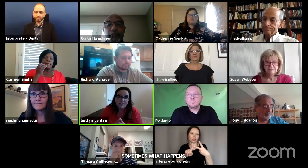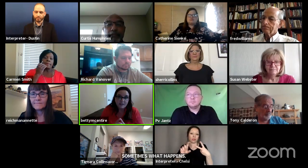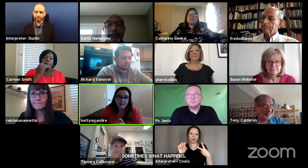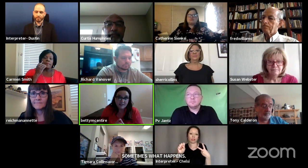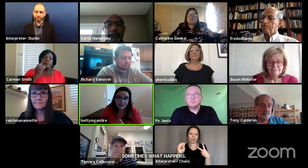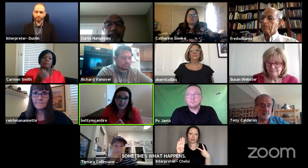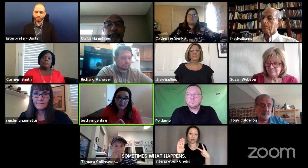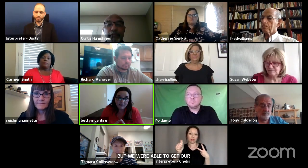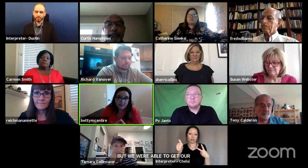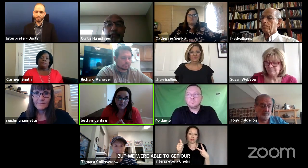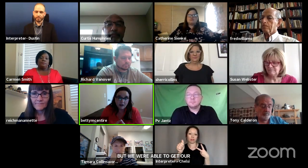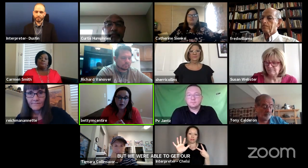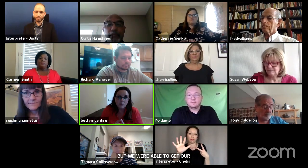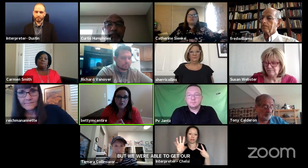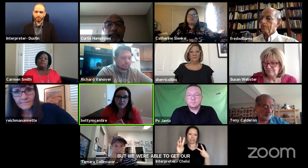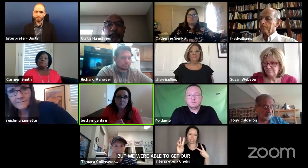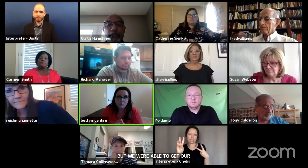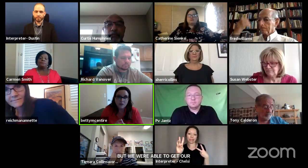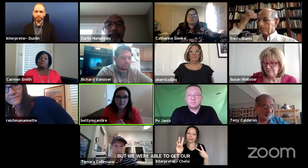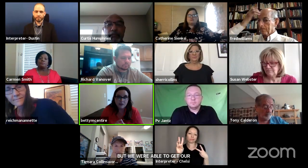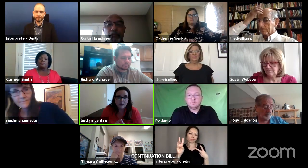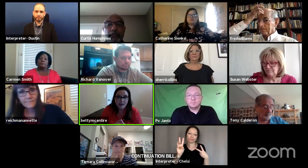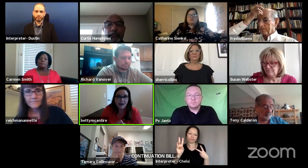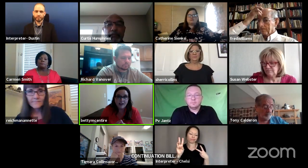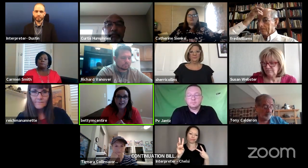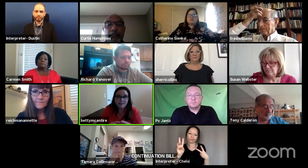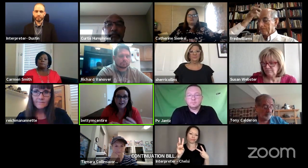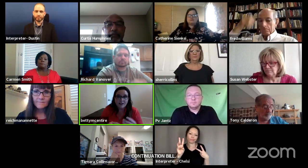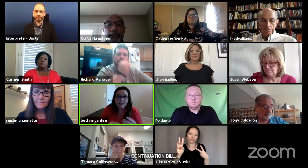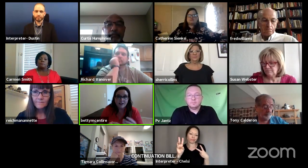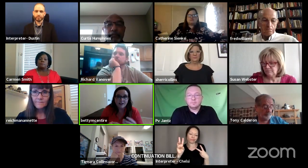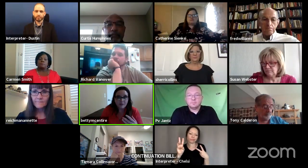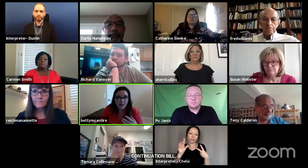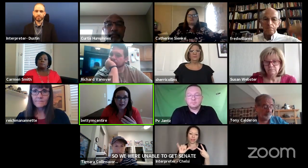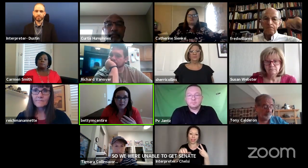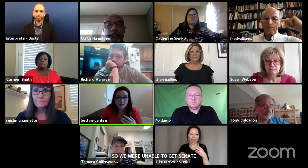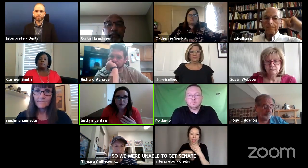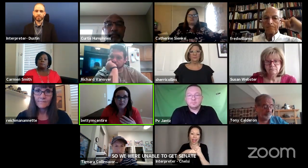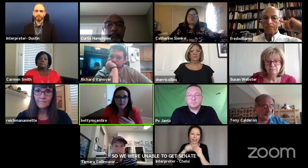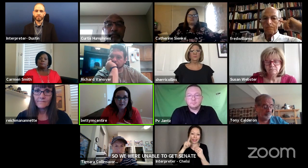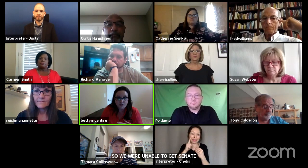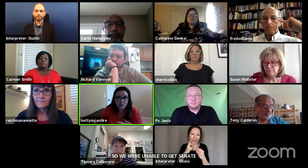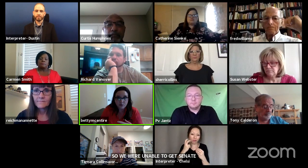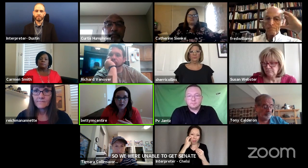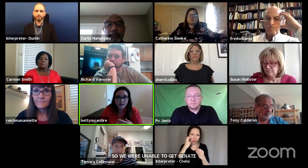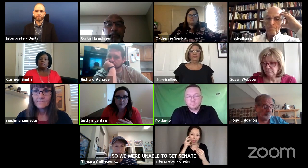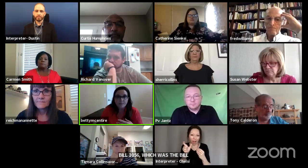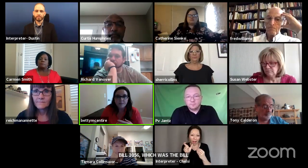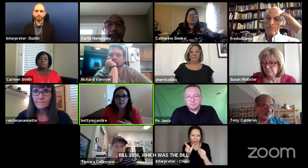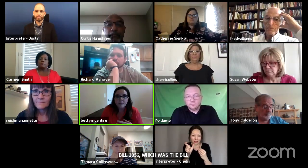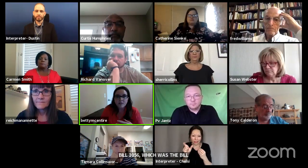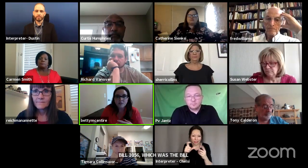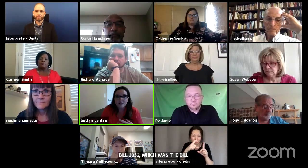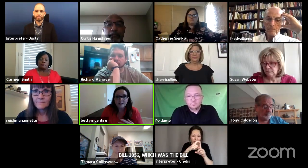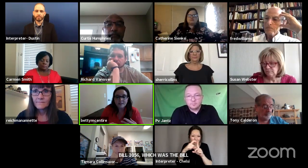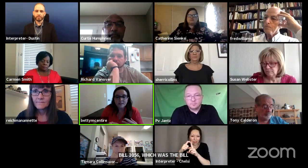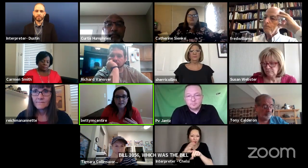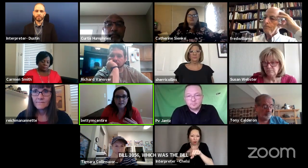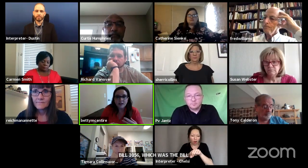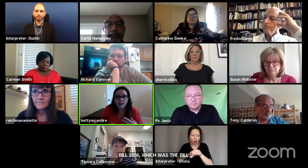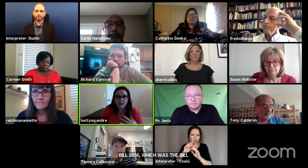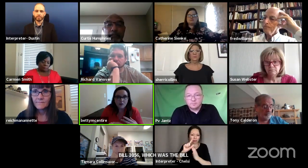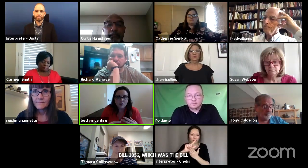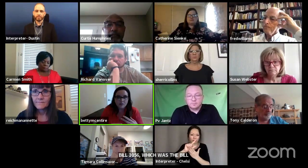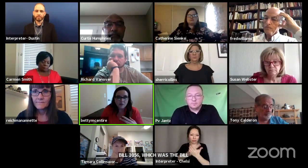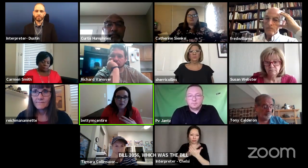Bill 1056, which was the bill that added deafblind to our statutory